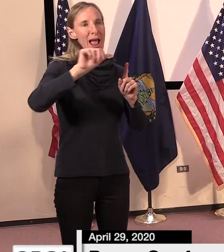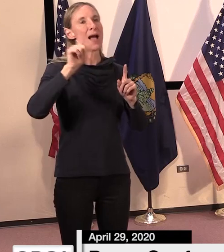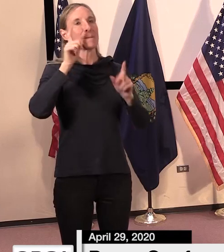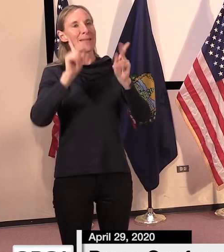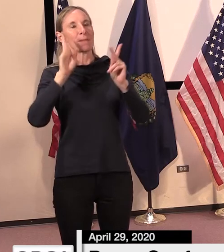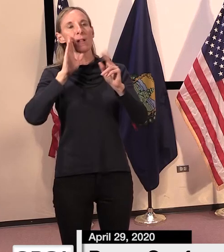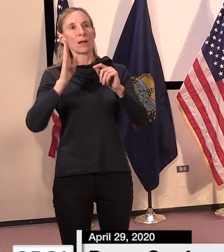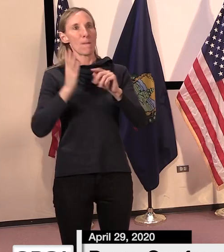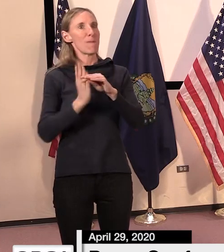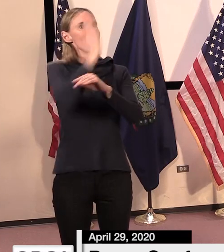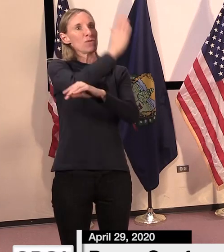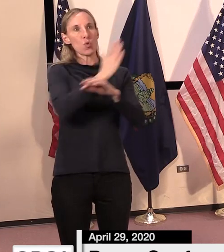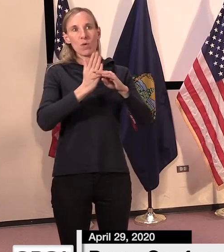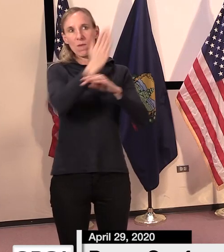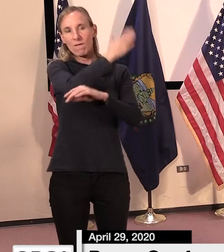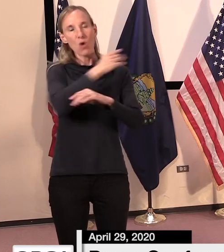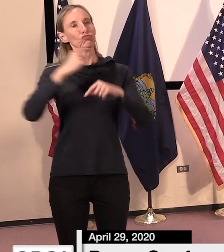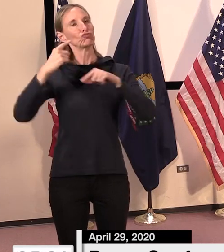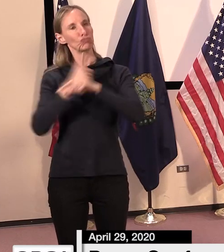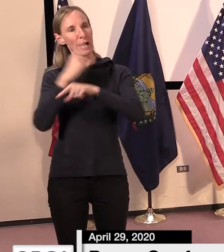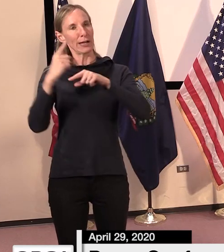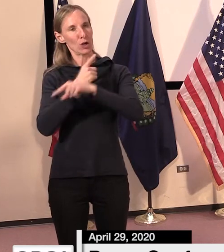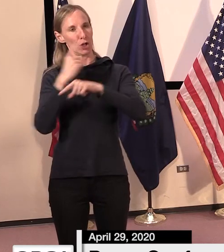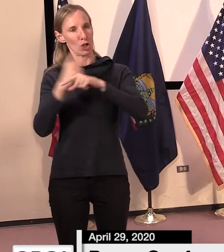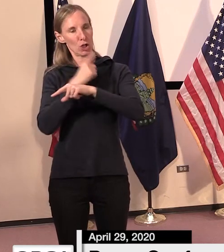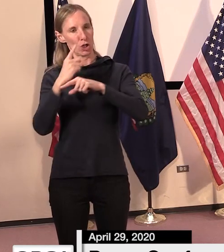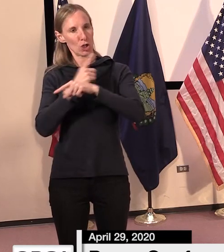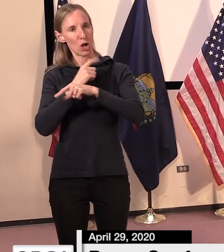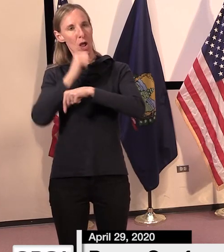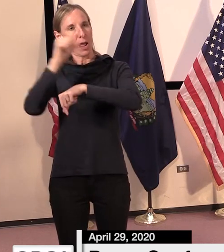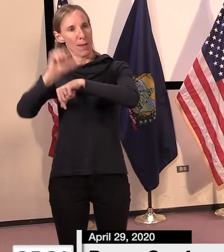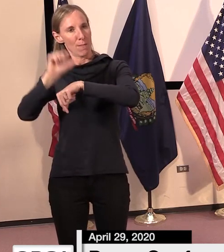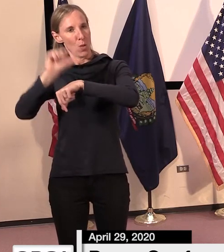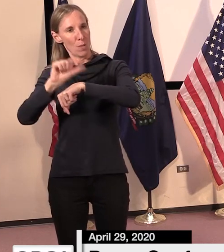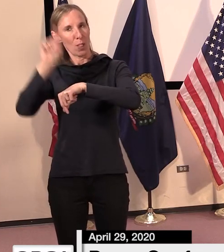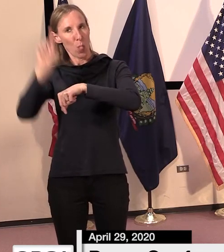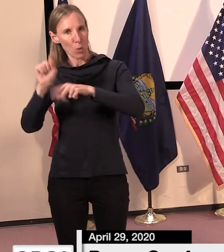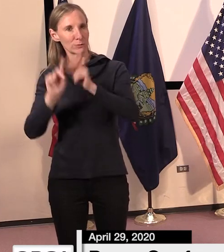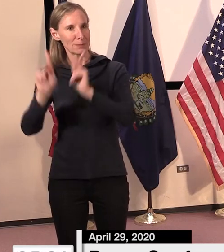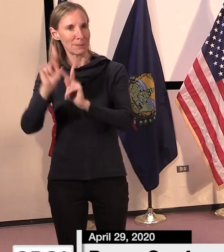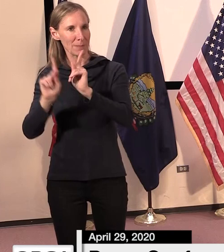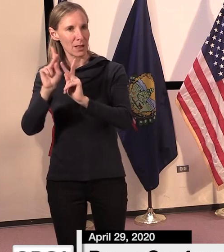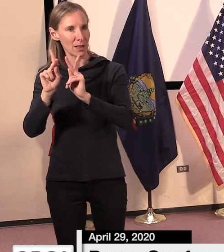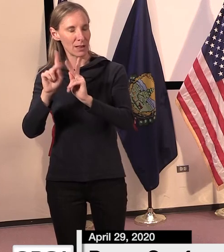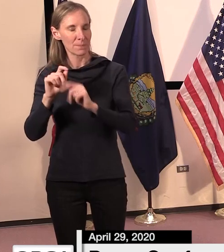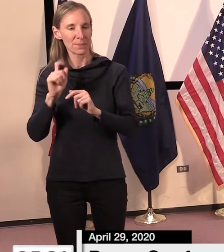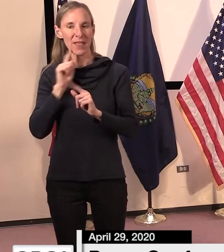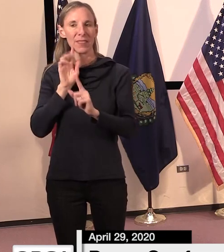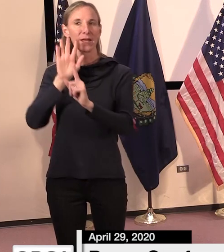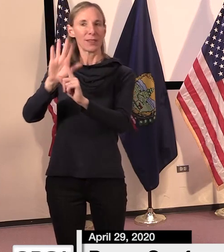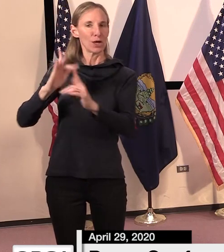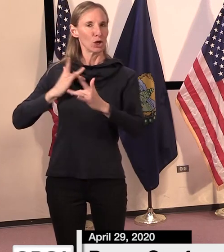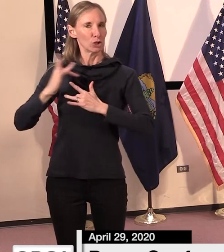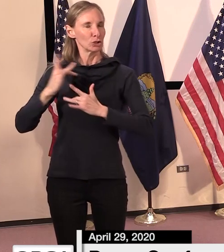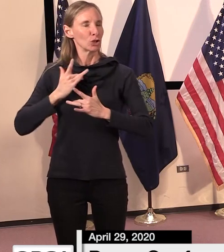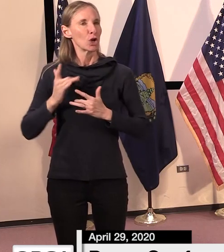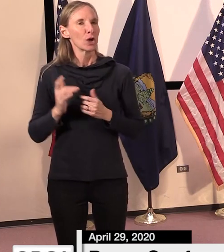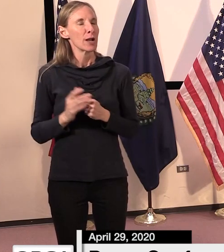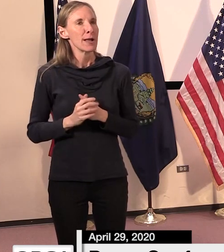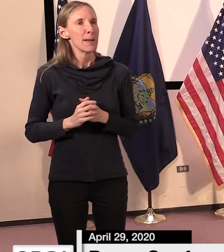are people who were applying for a traditional. And I think the concern wasn't necessarily